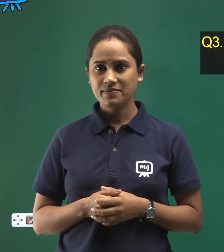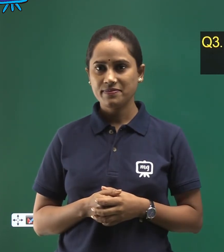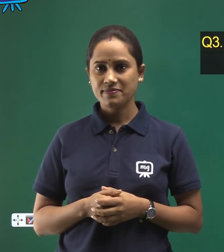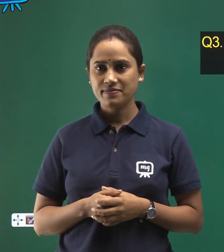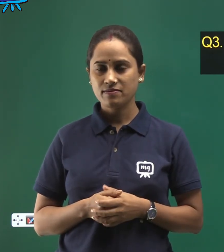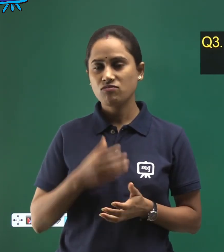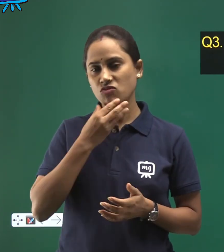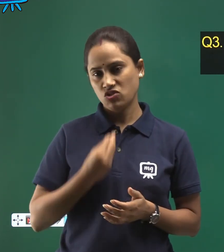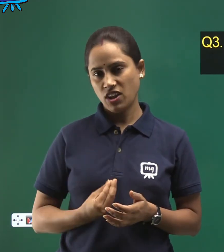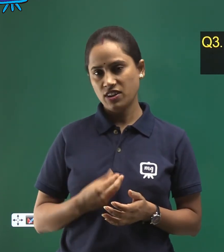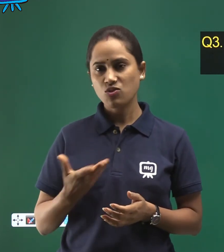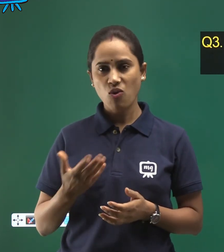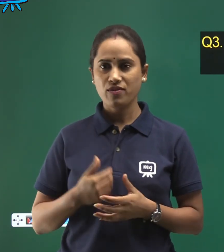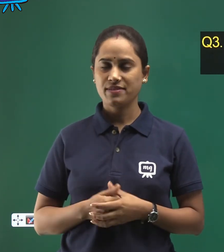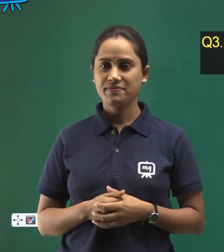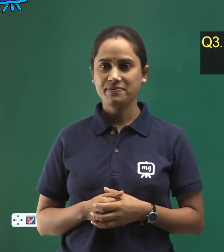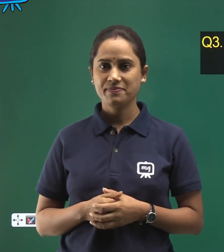the sadness of